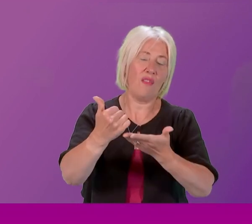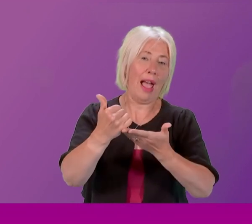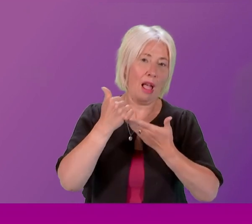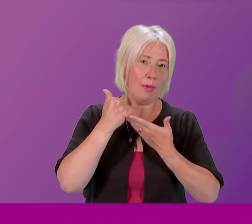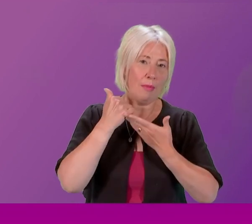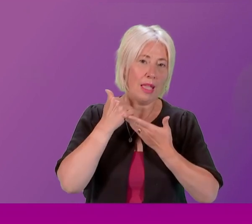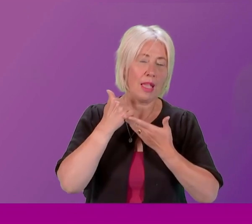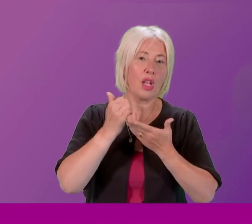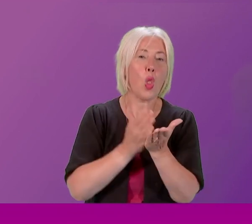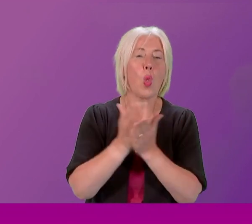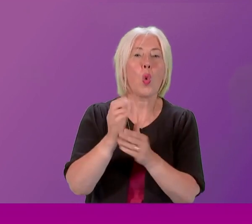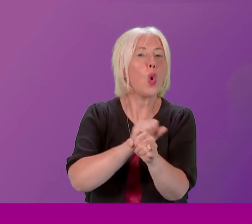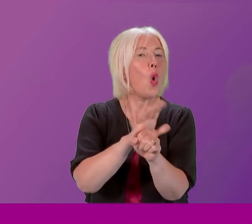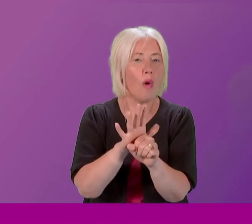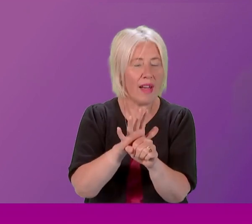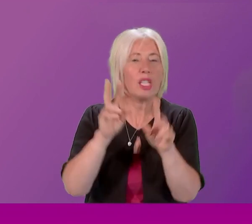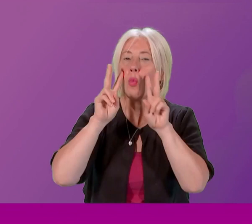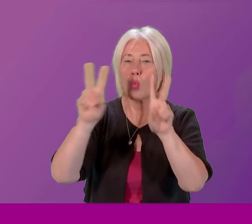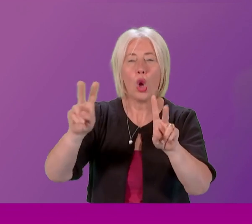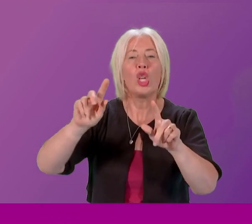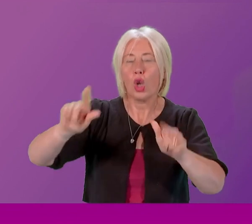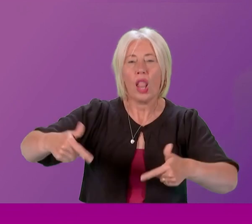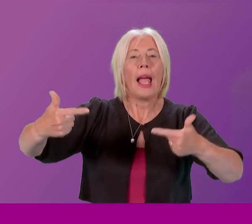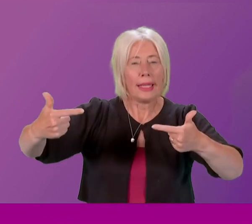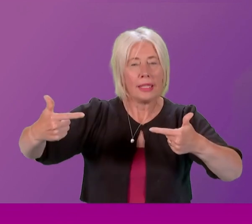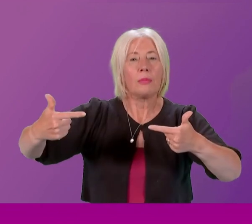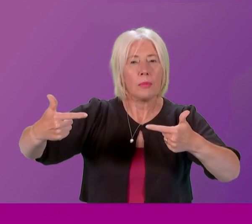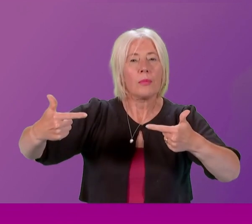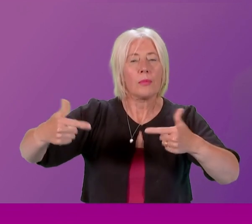through COVID. I think you're online.